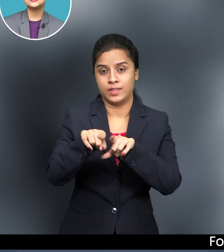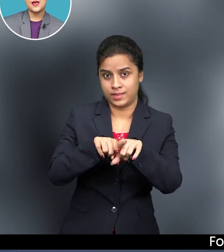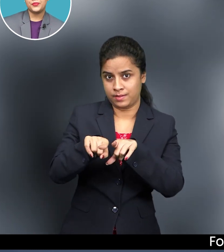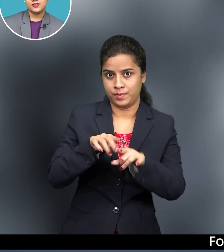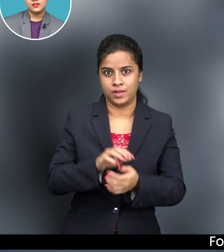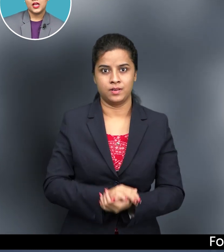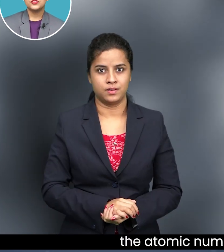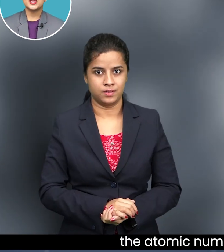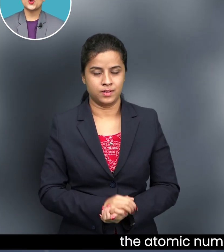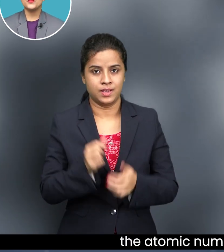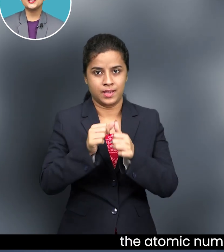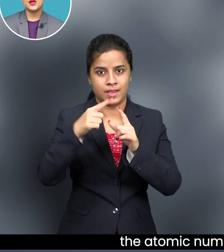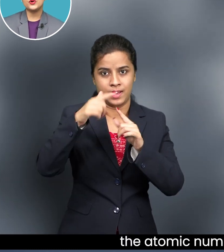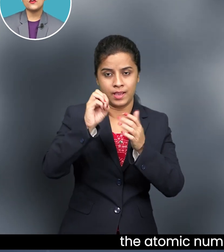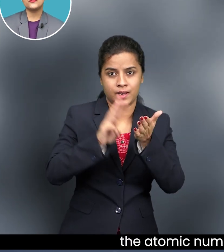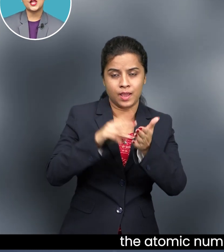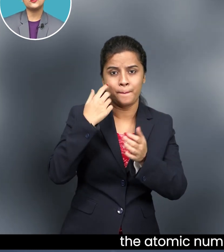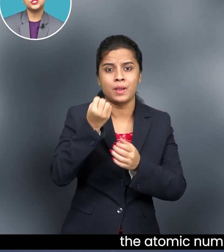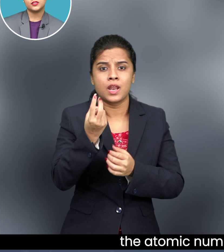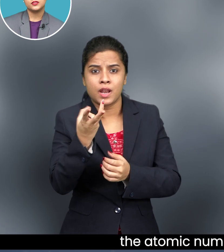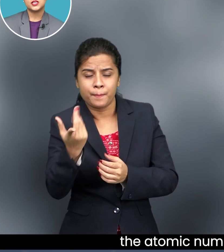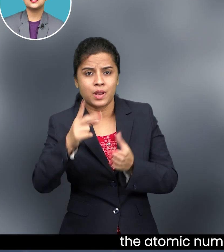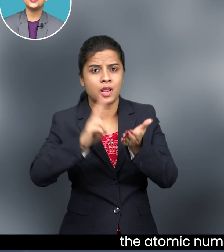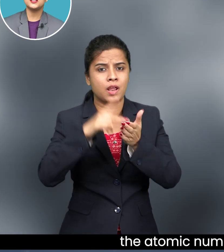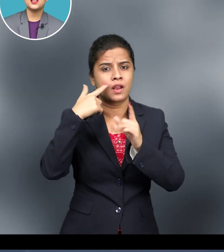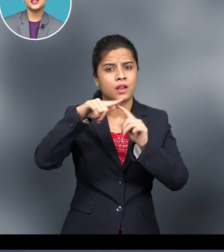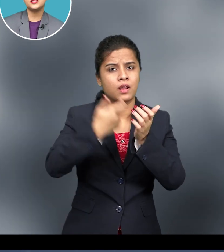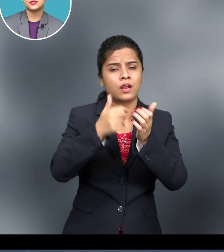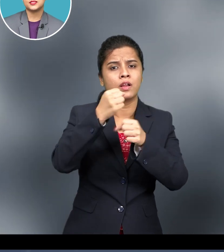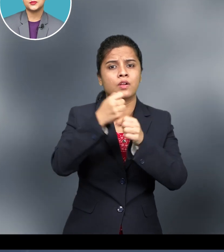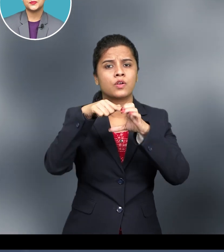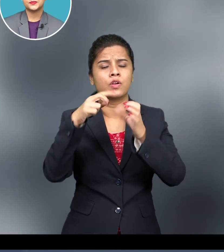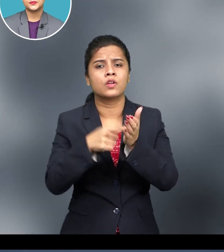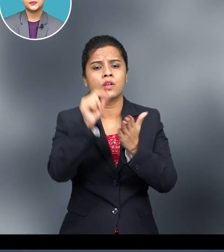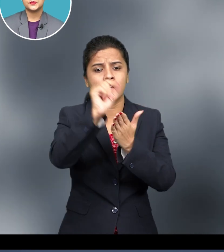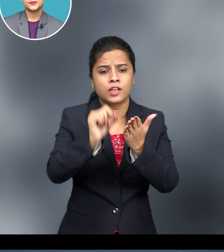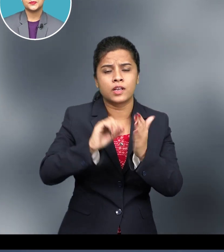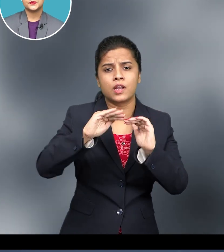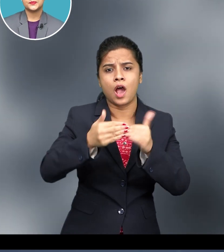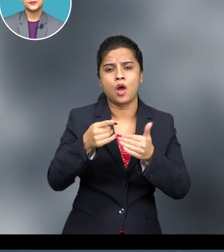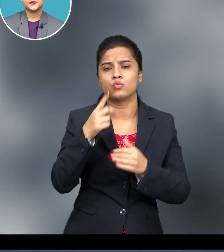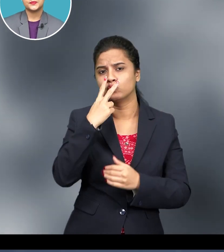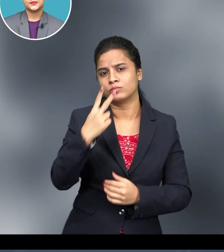For example, the atomic number of nitrogen is written like this.